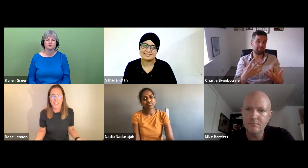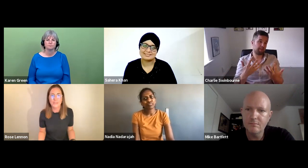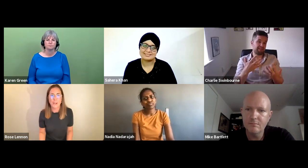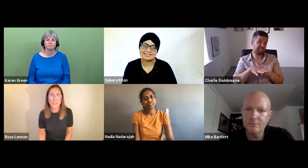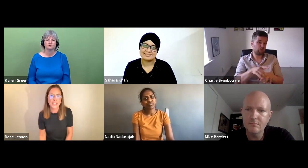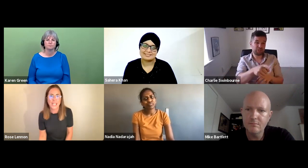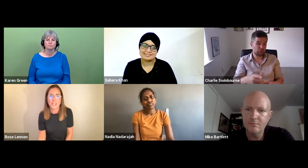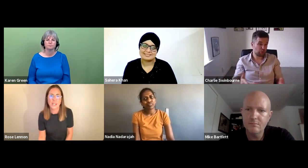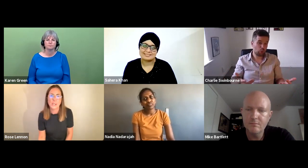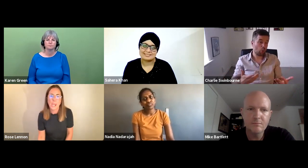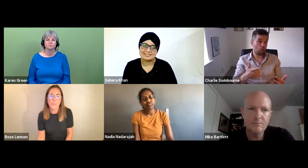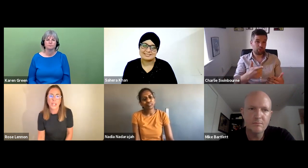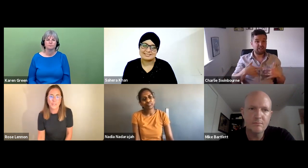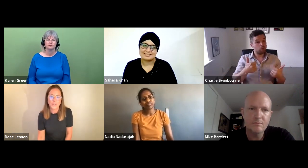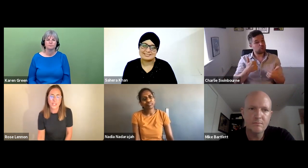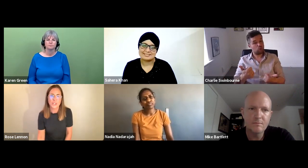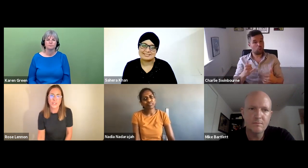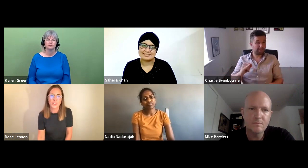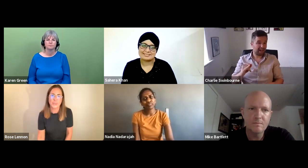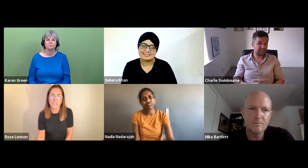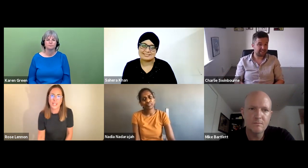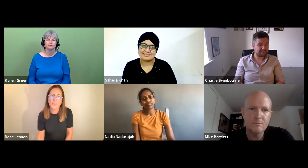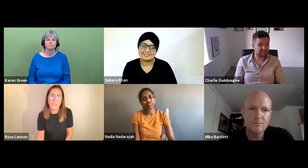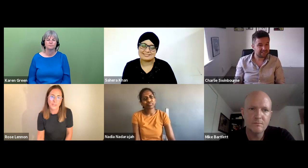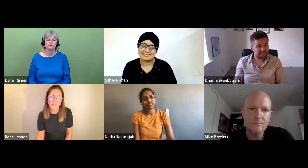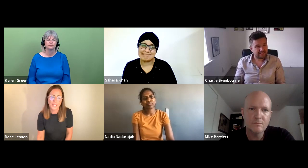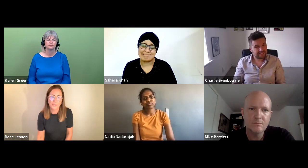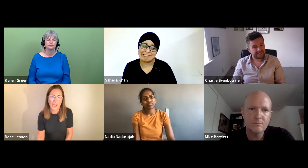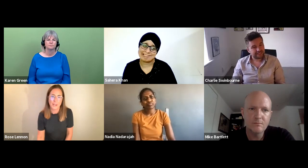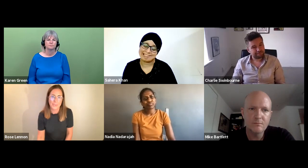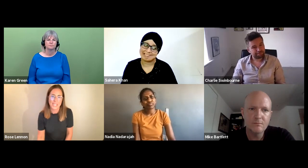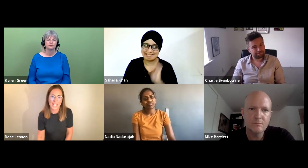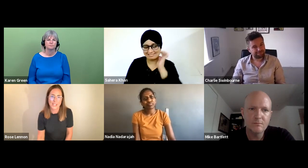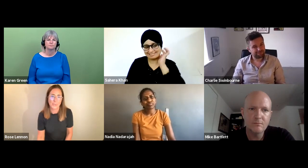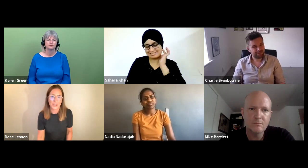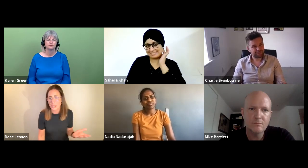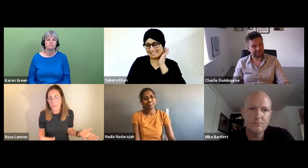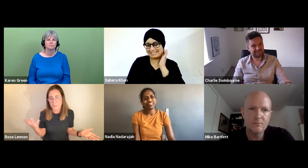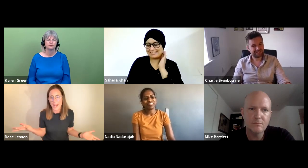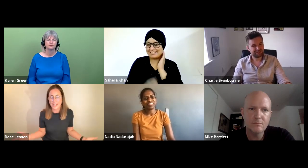positive representation? What influences you too in terms of that representation? What's good, what's bad?